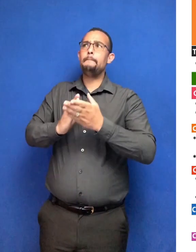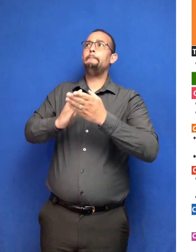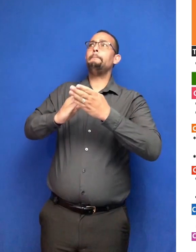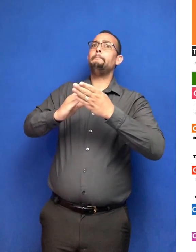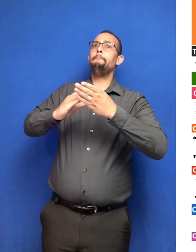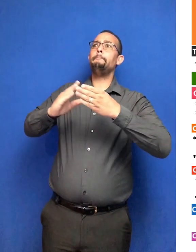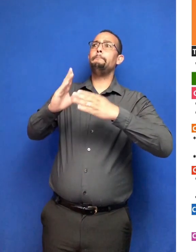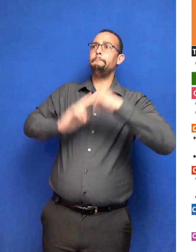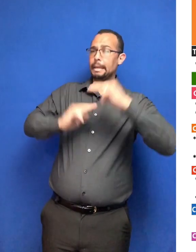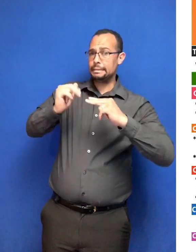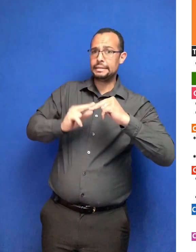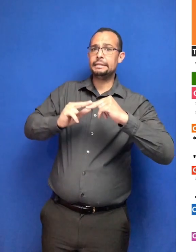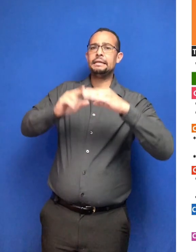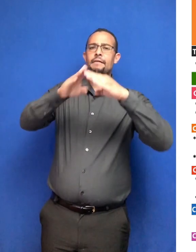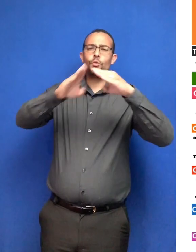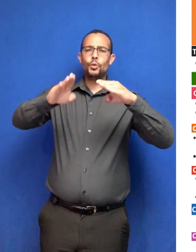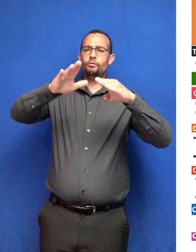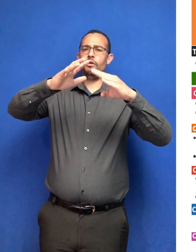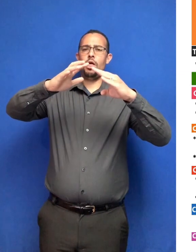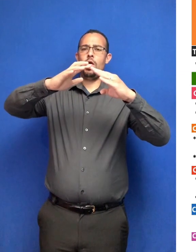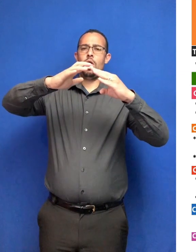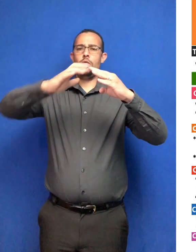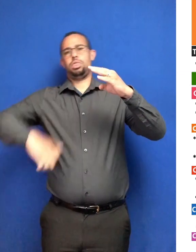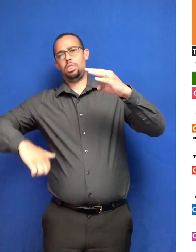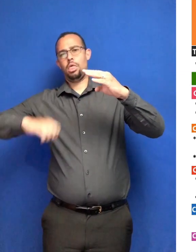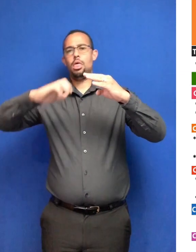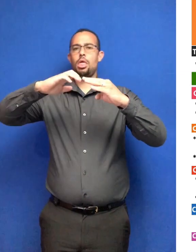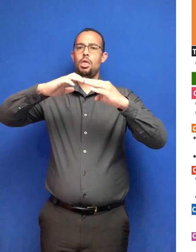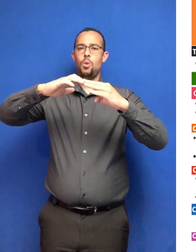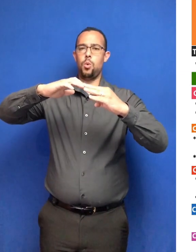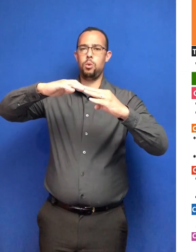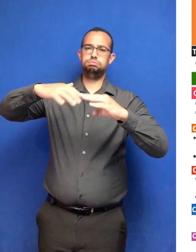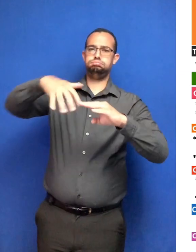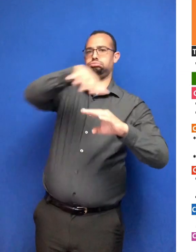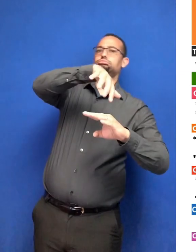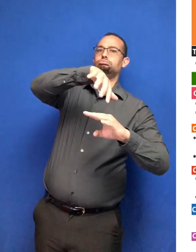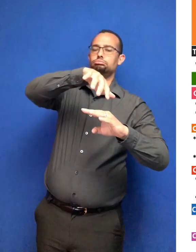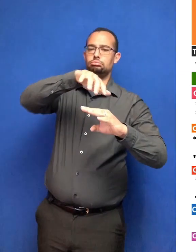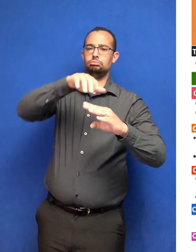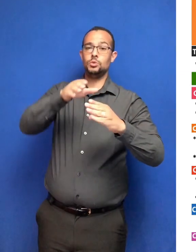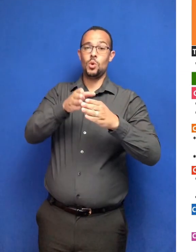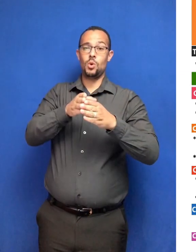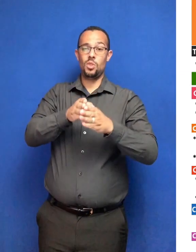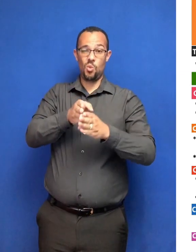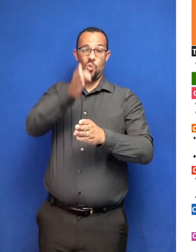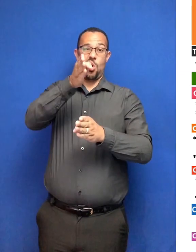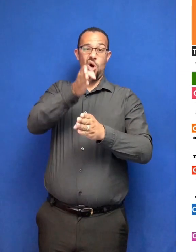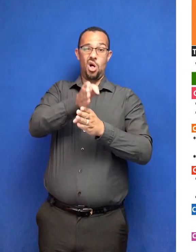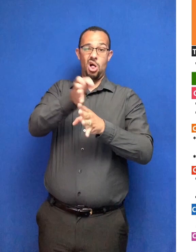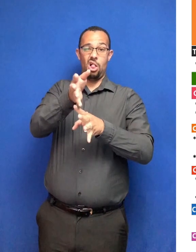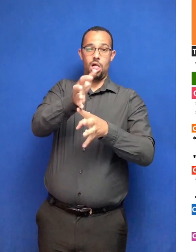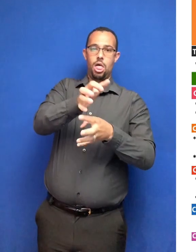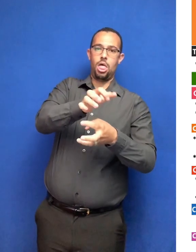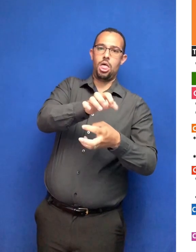roof or wall failures, where the wall just completely falls off of a building or is